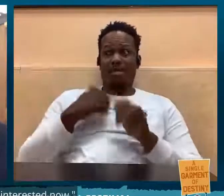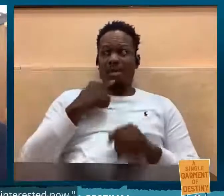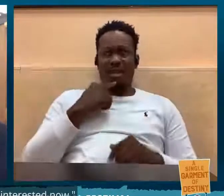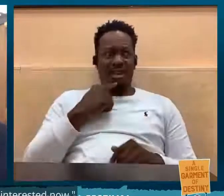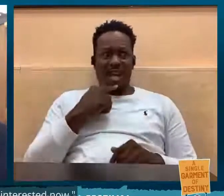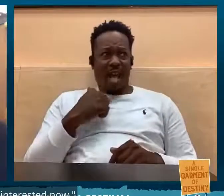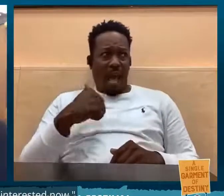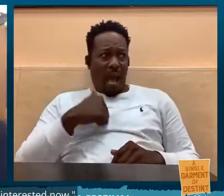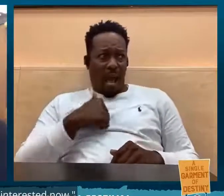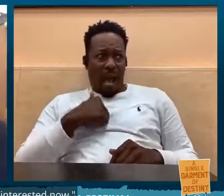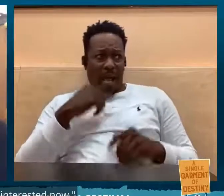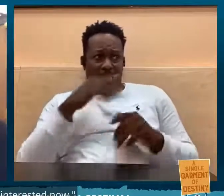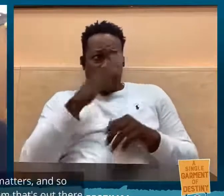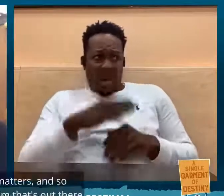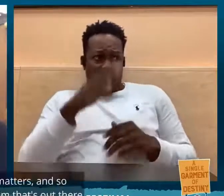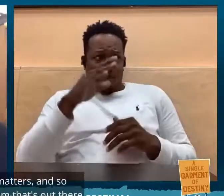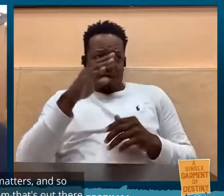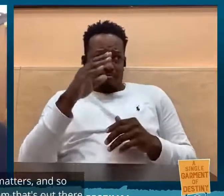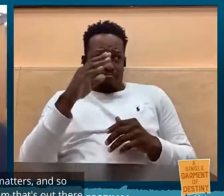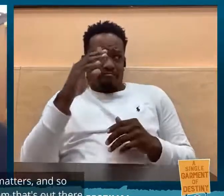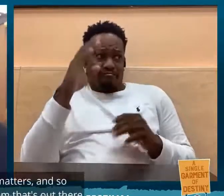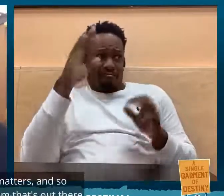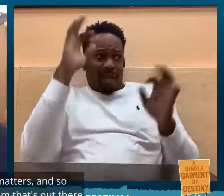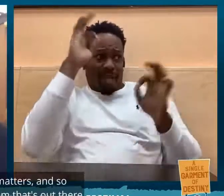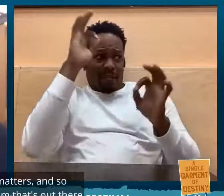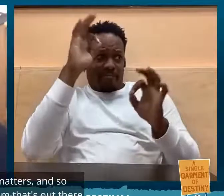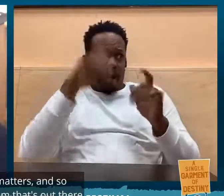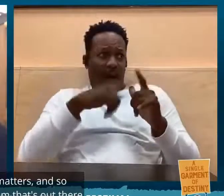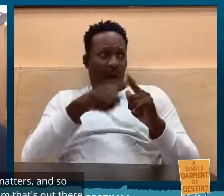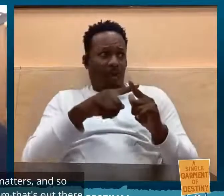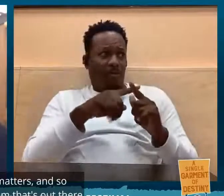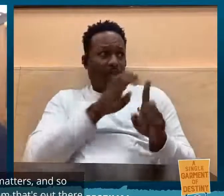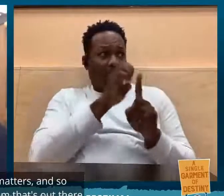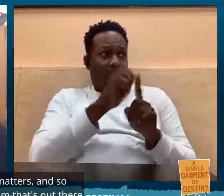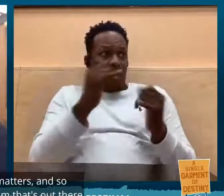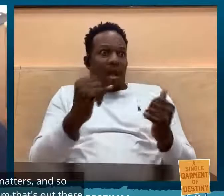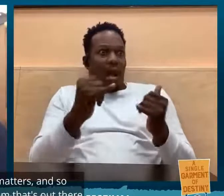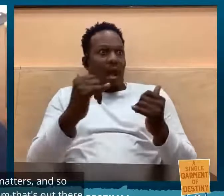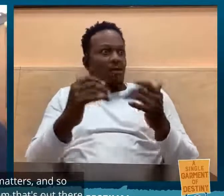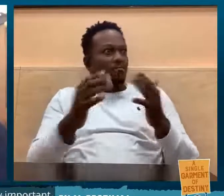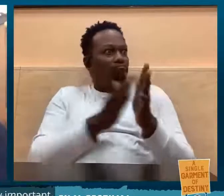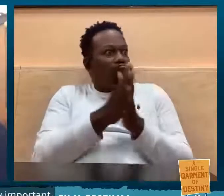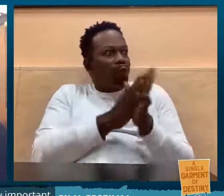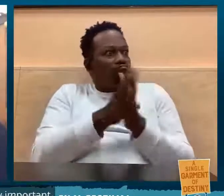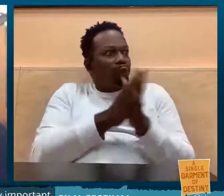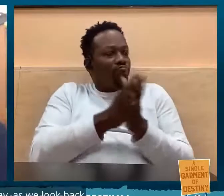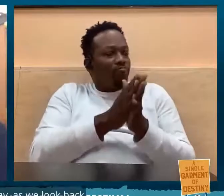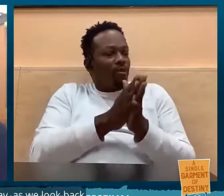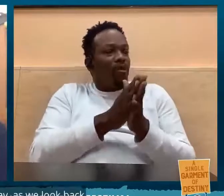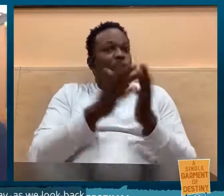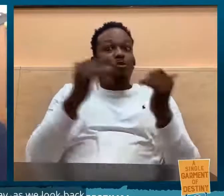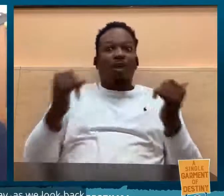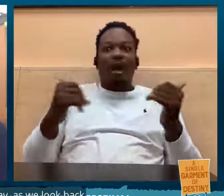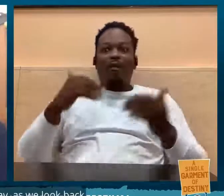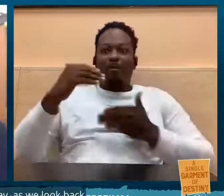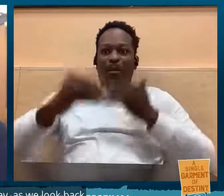before, but like I'm interested now, right? Like that matters. And so the momentum that's out there is really important. And I would say, you know,